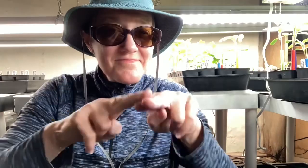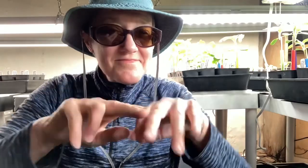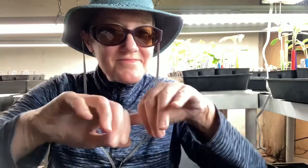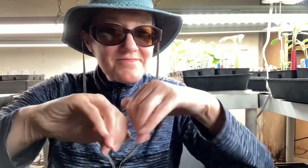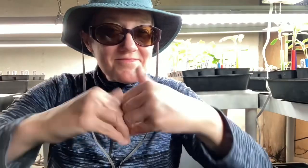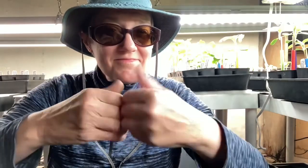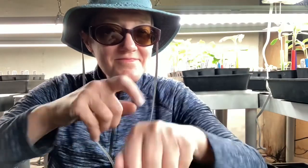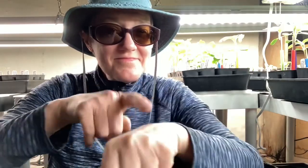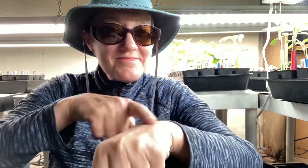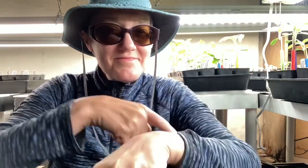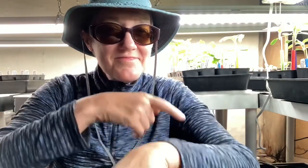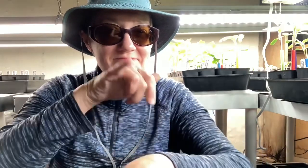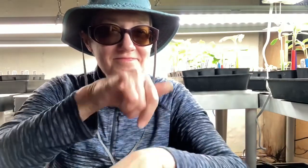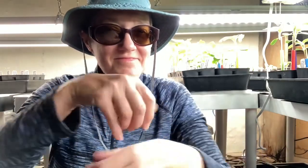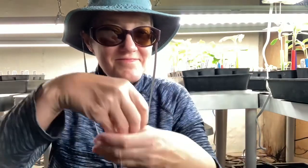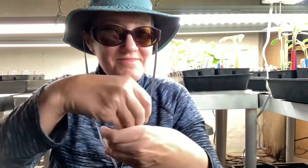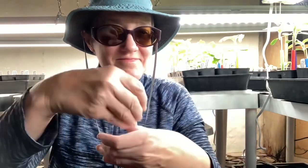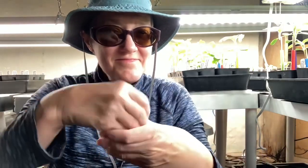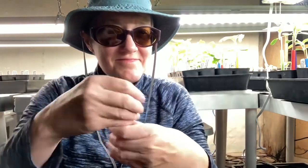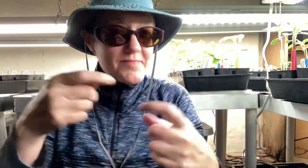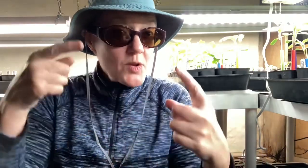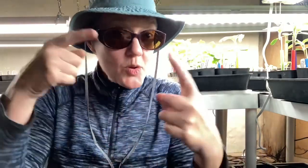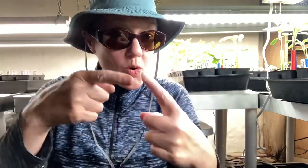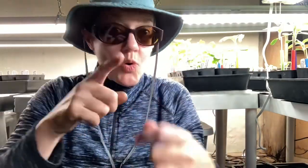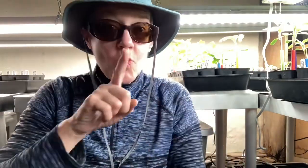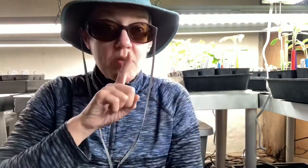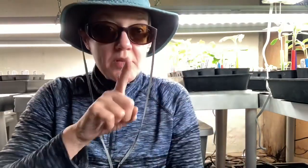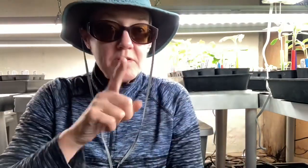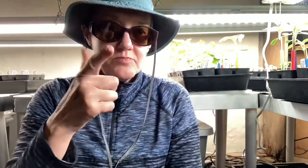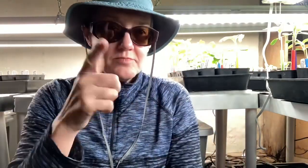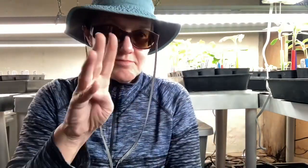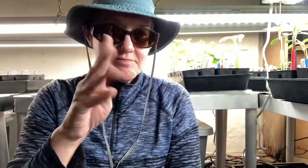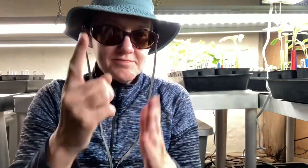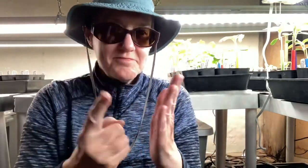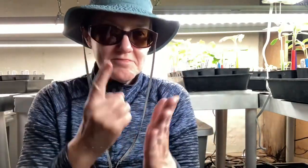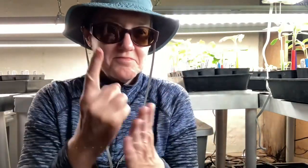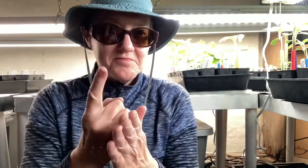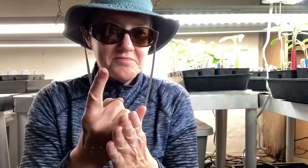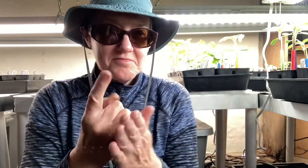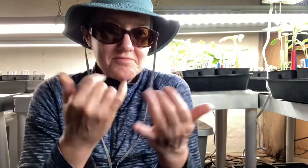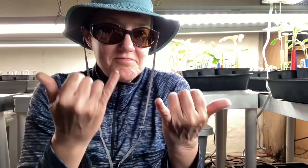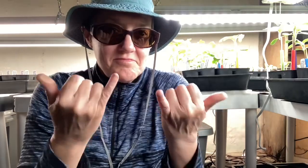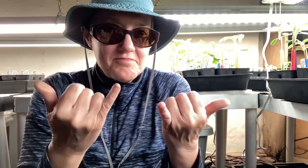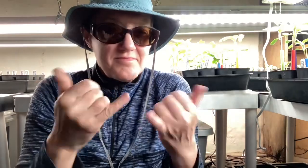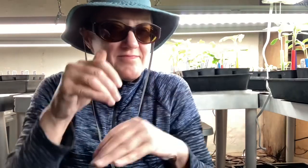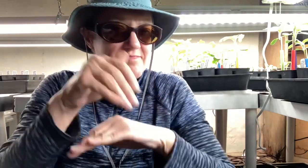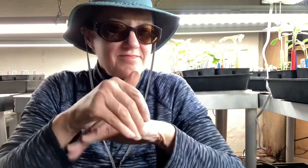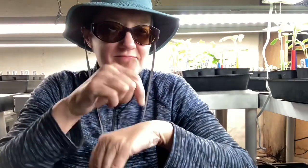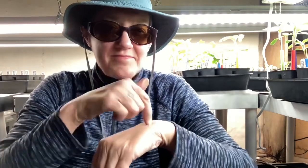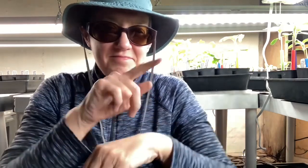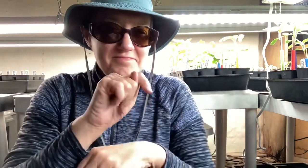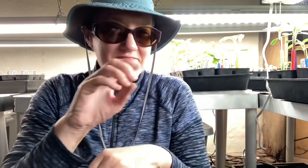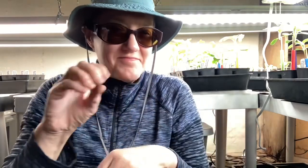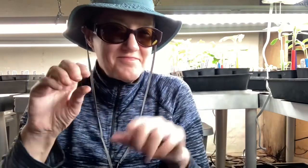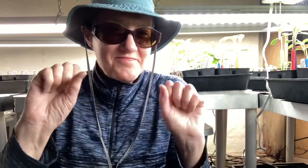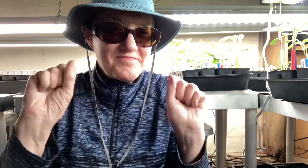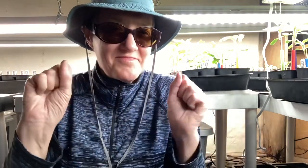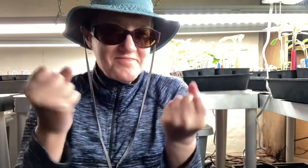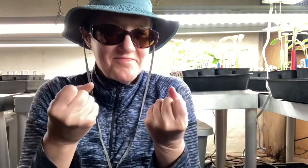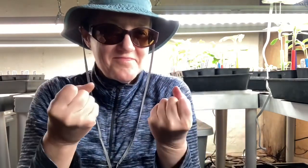Every day we're going to increase the time that they stay outside until they're out there 24 hours. But the nights